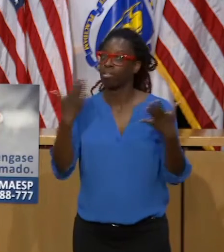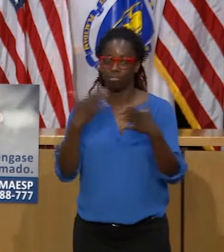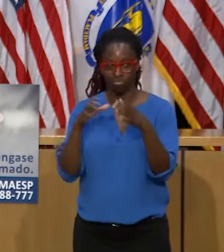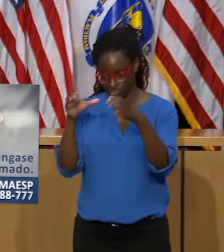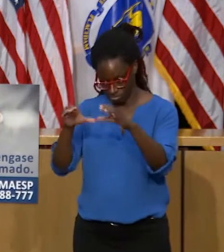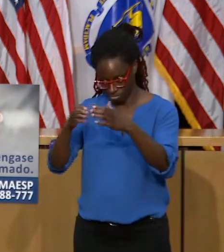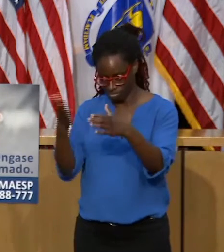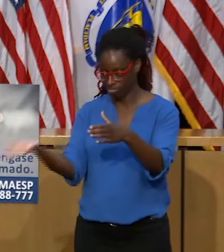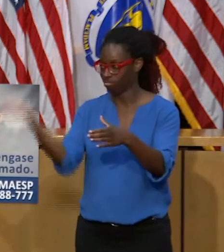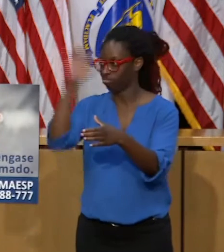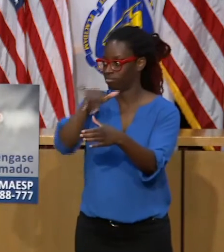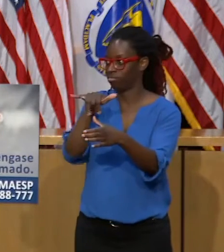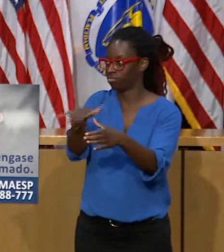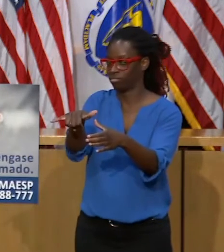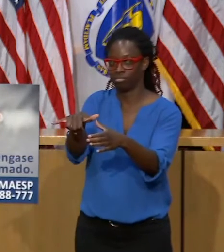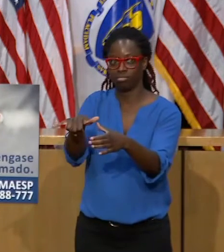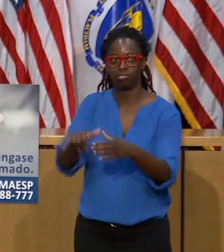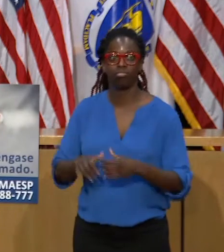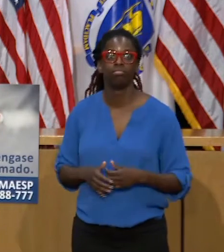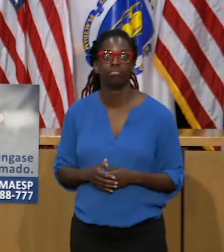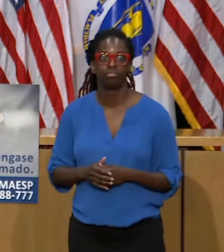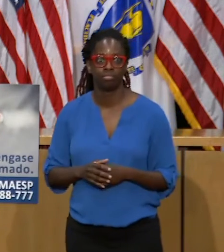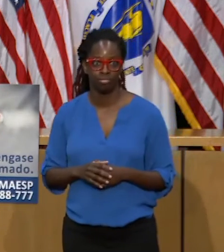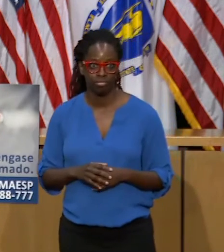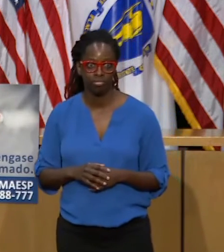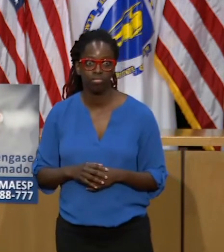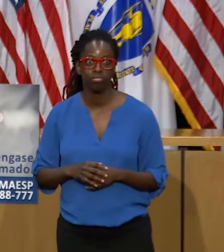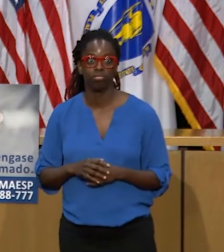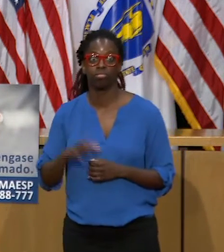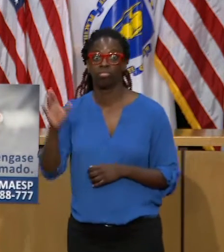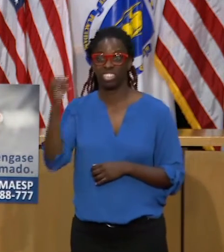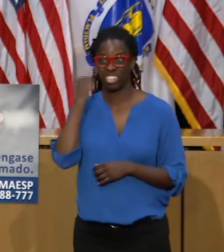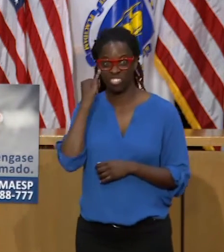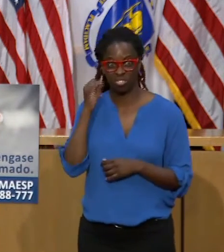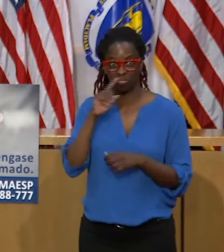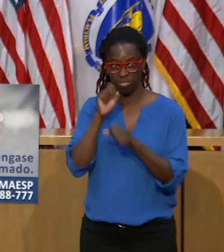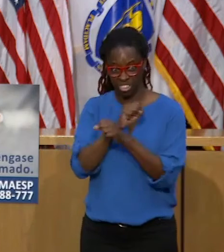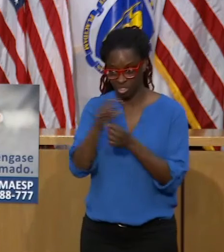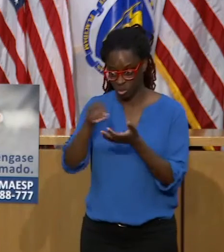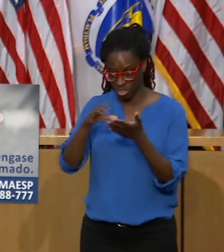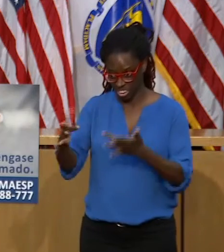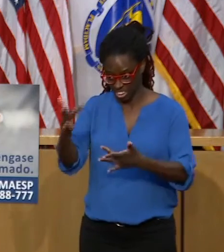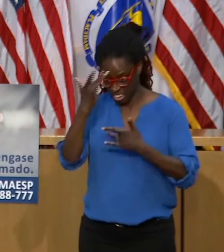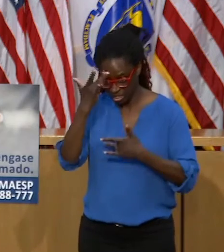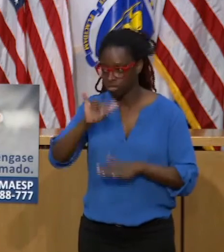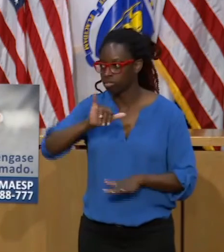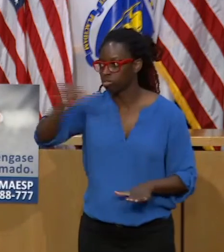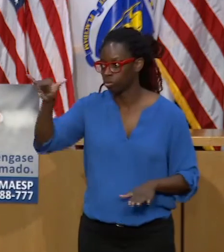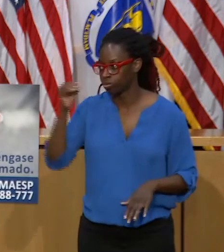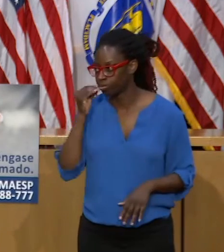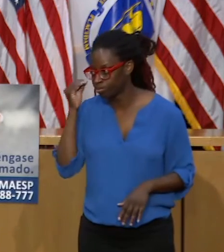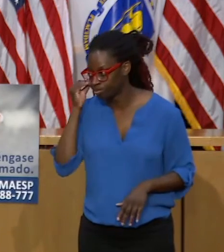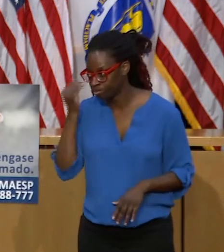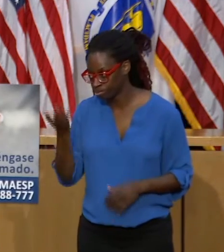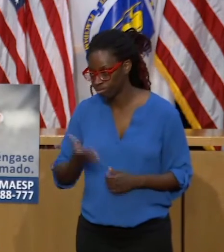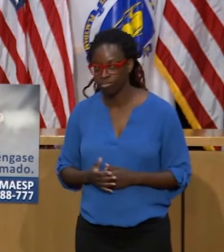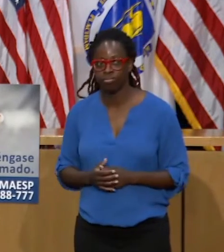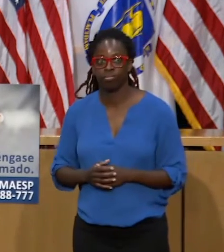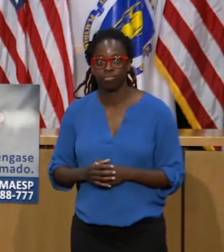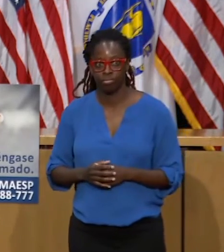of these measures taken together, in addition to the distancing as feasible, that we believe will keep our schools safe.